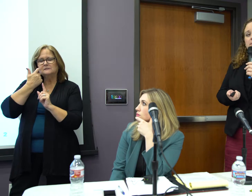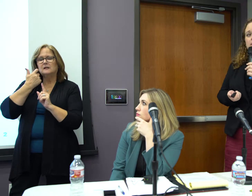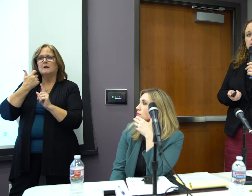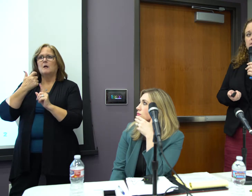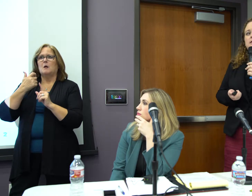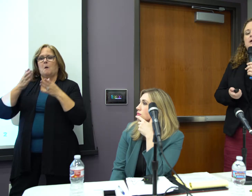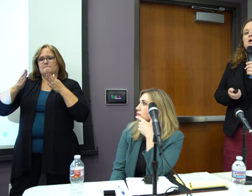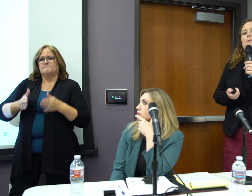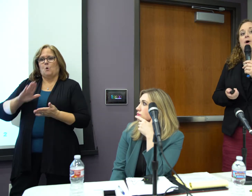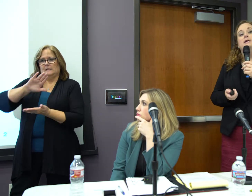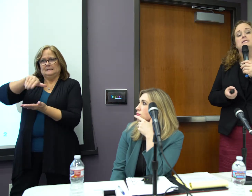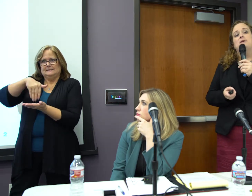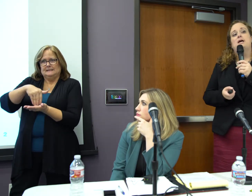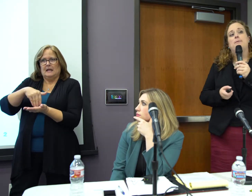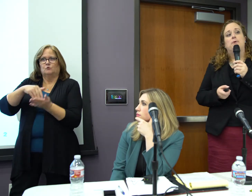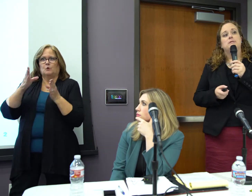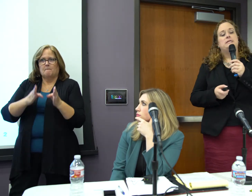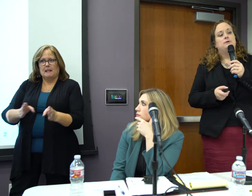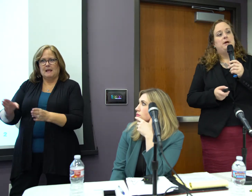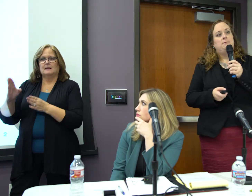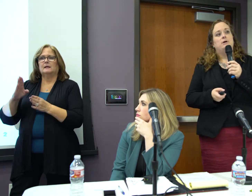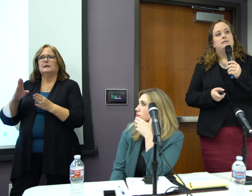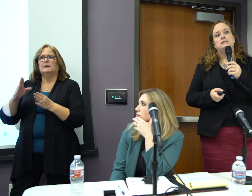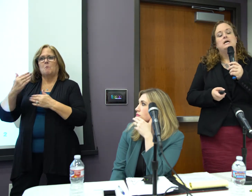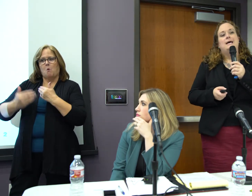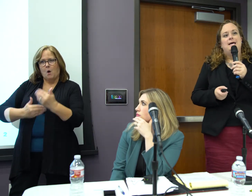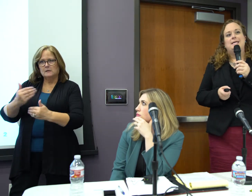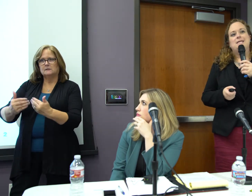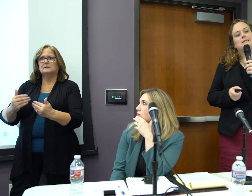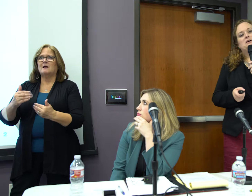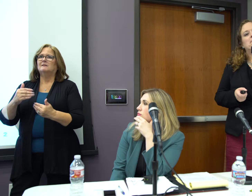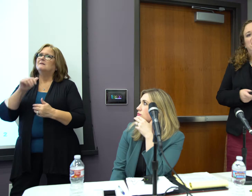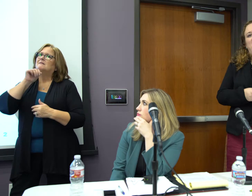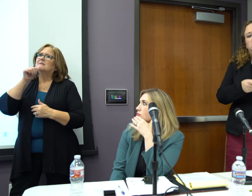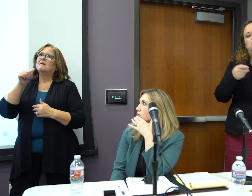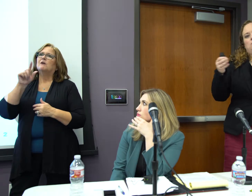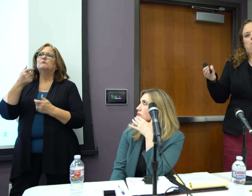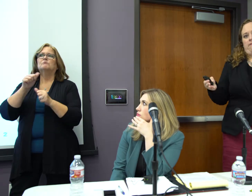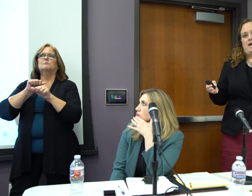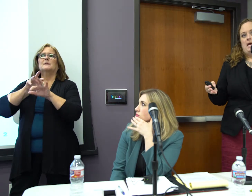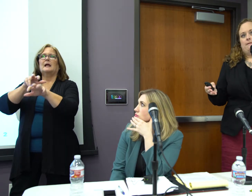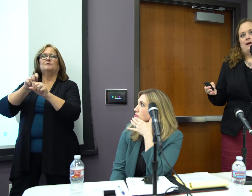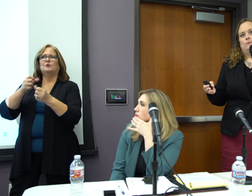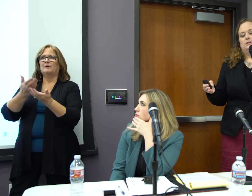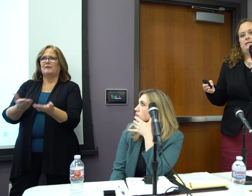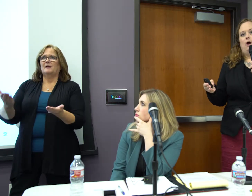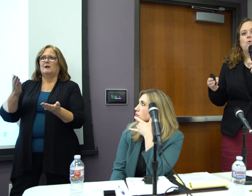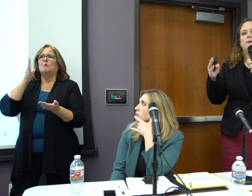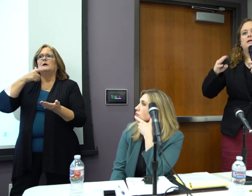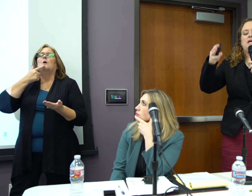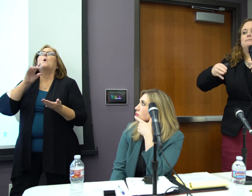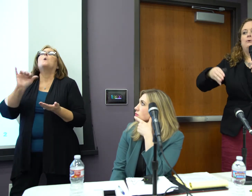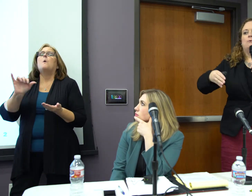person-centered planning process, but at the same time, the person-centered planning process is not some magical thing that will just